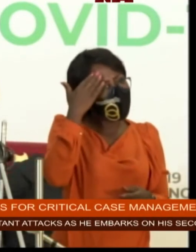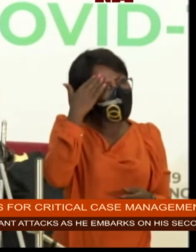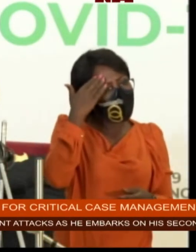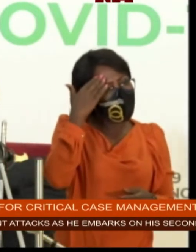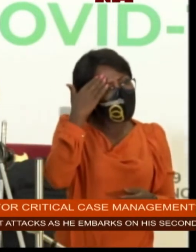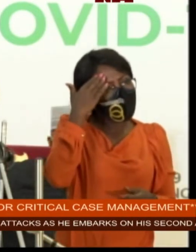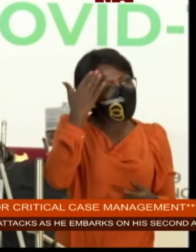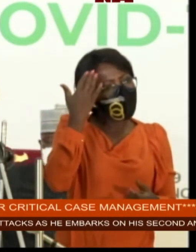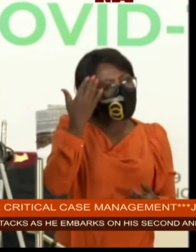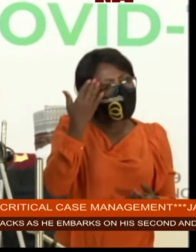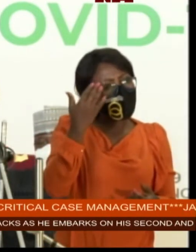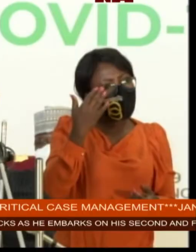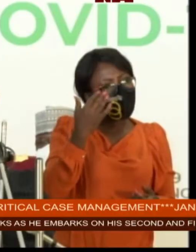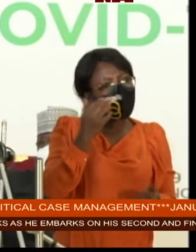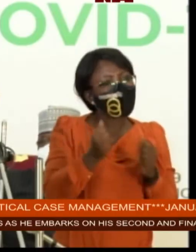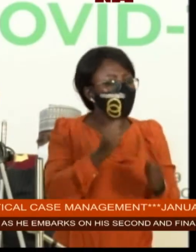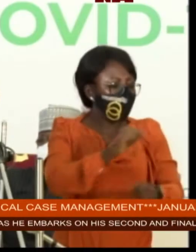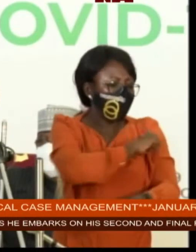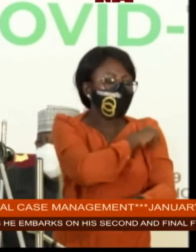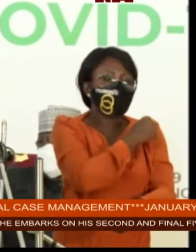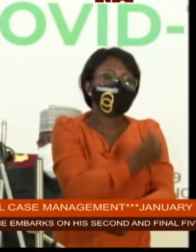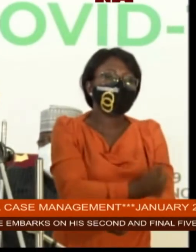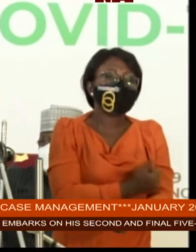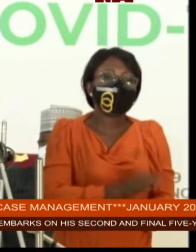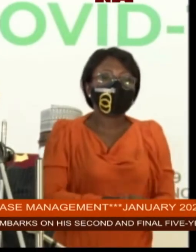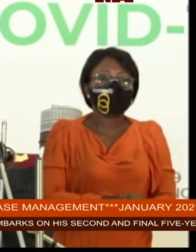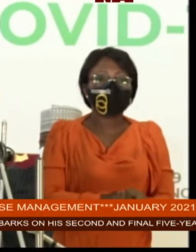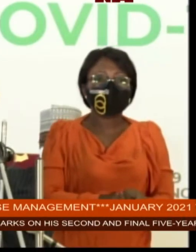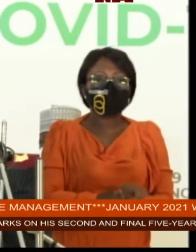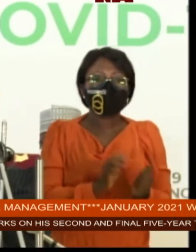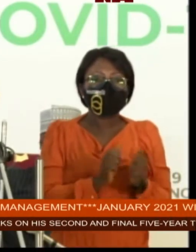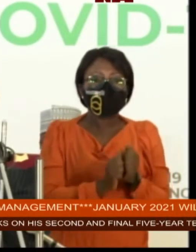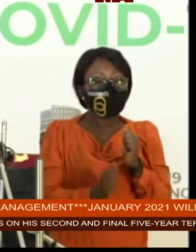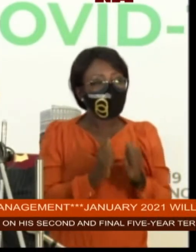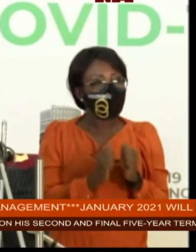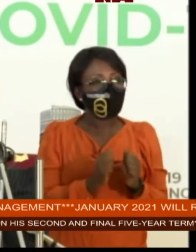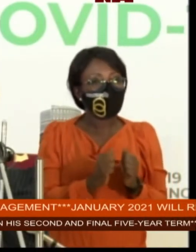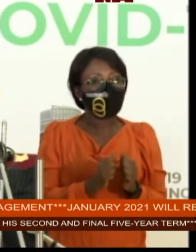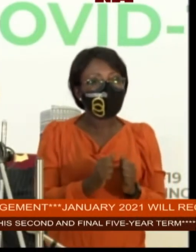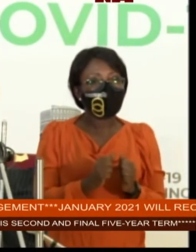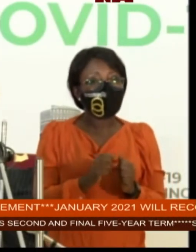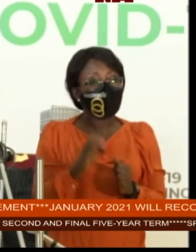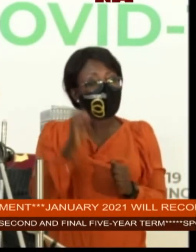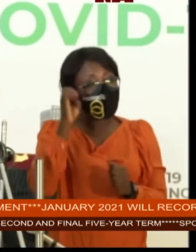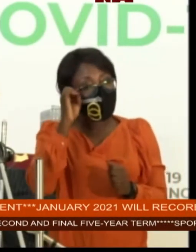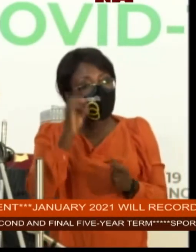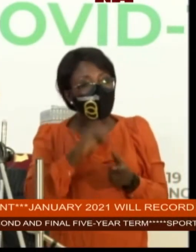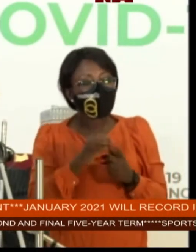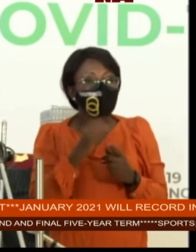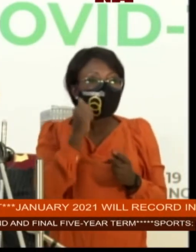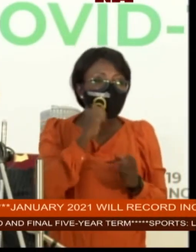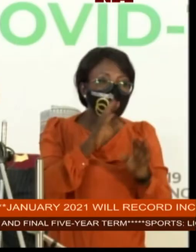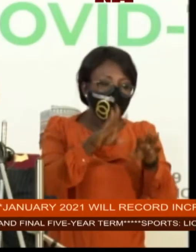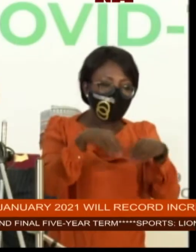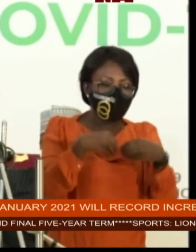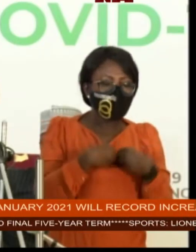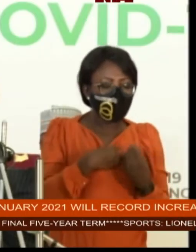the authority with which he or she is giving the